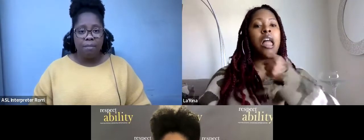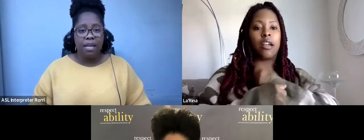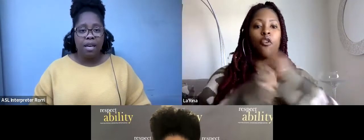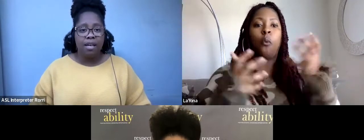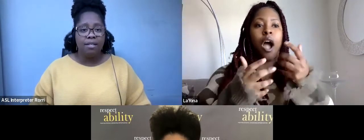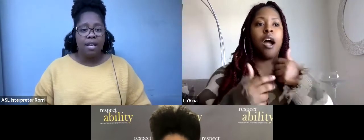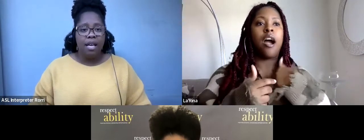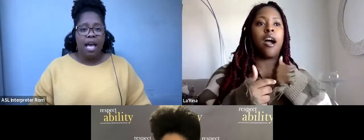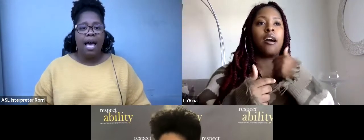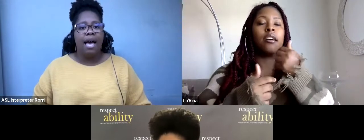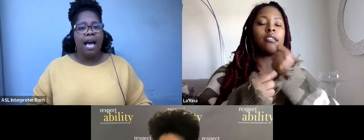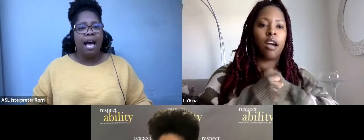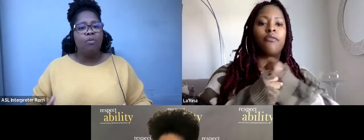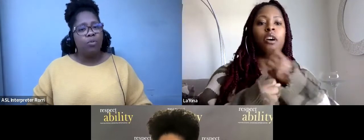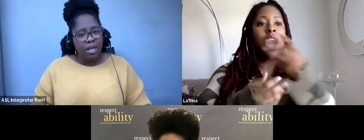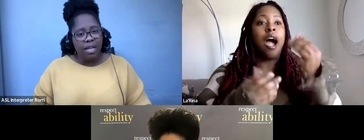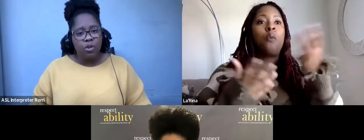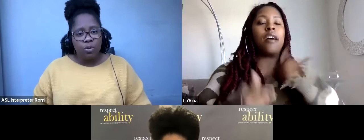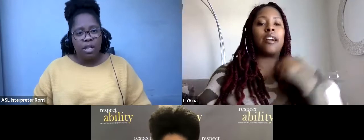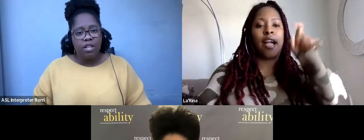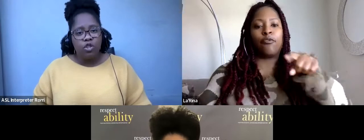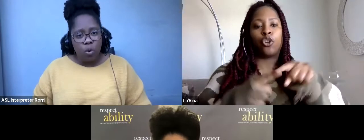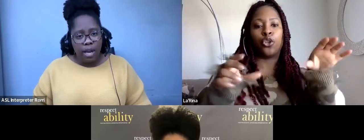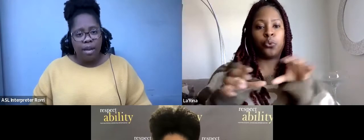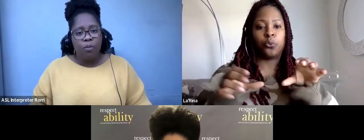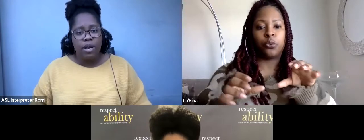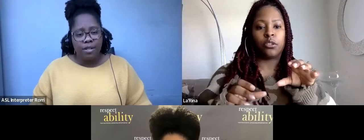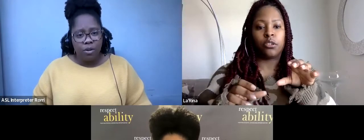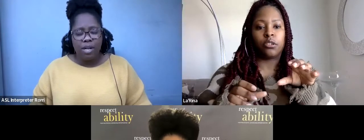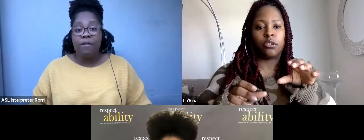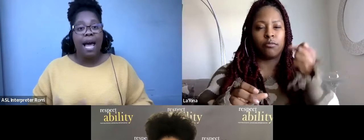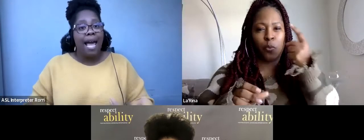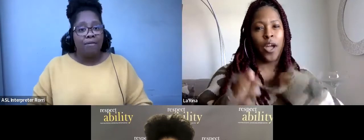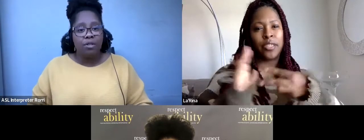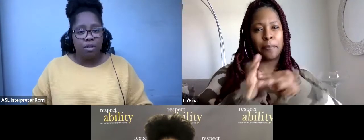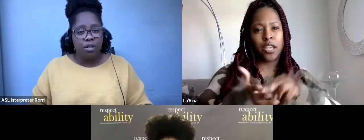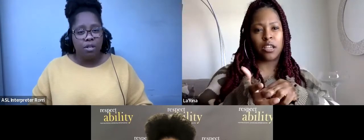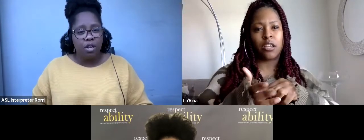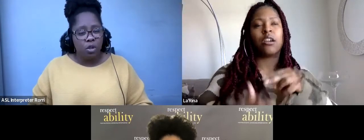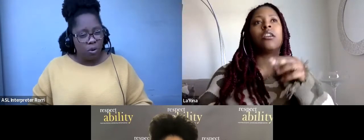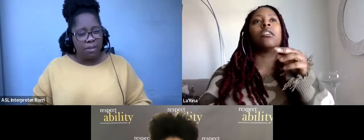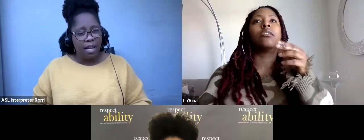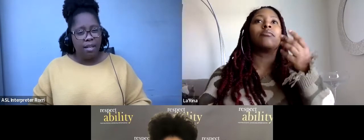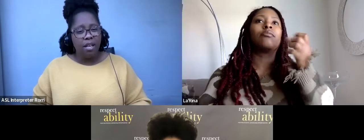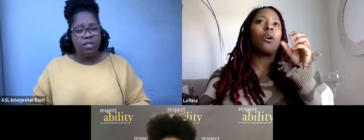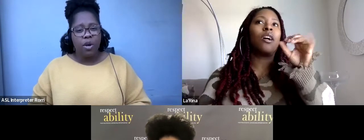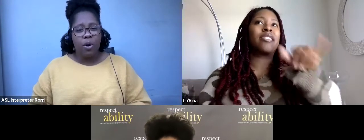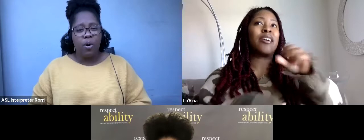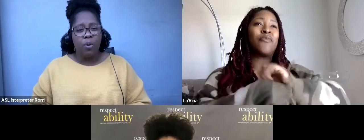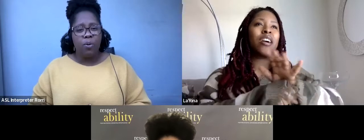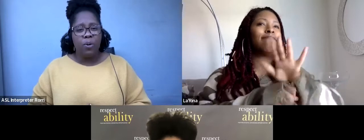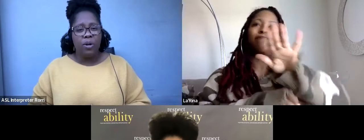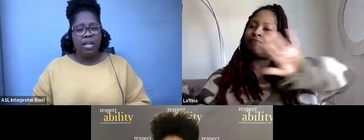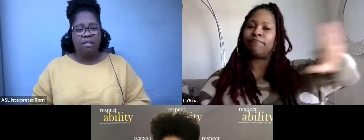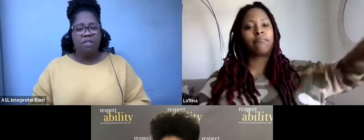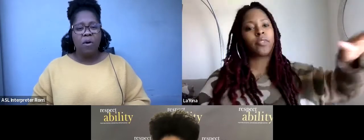me, because I really and truly enjoy what I do. And I feel I have to do this. You know what I'm saying?